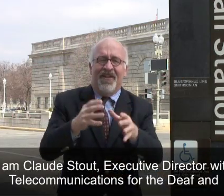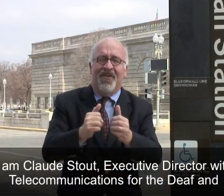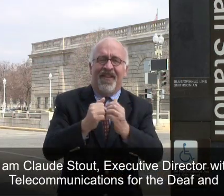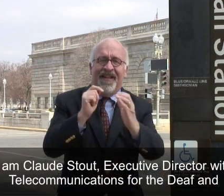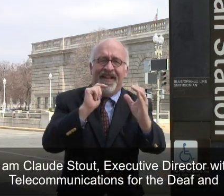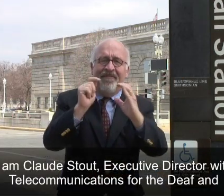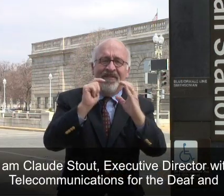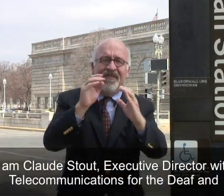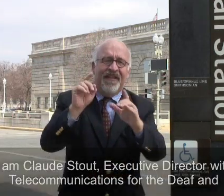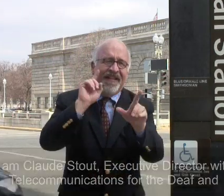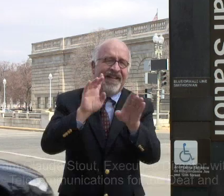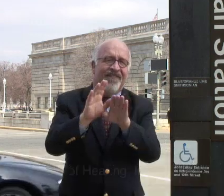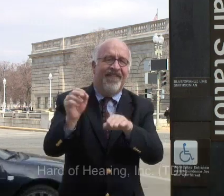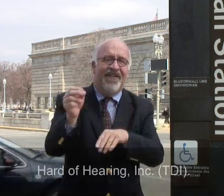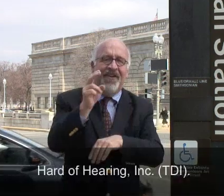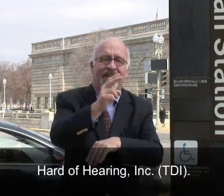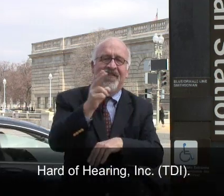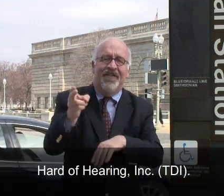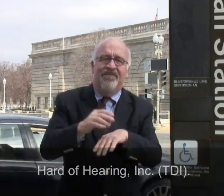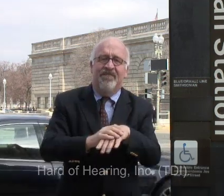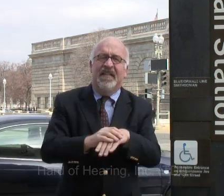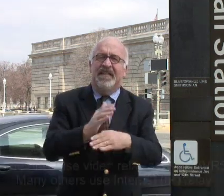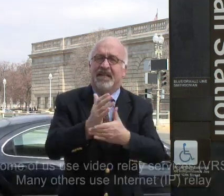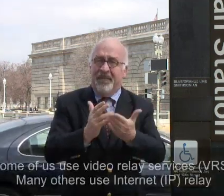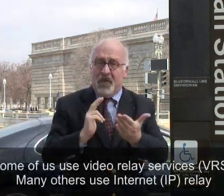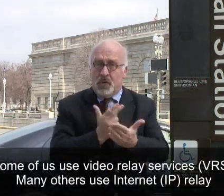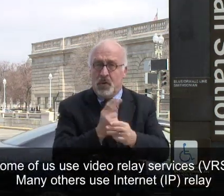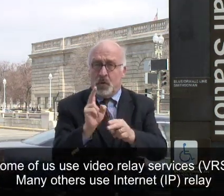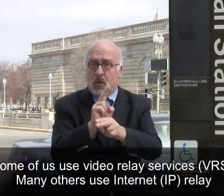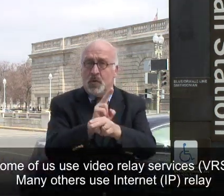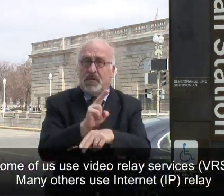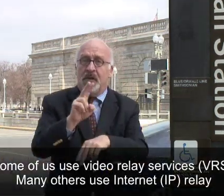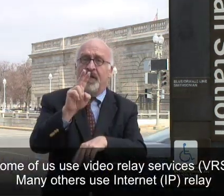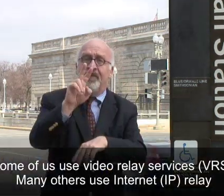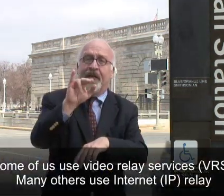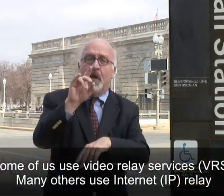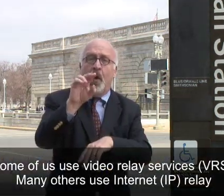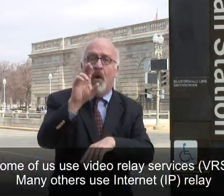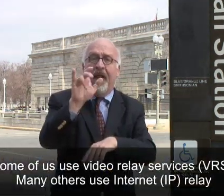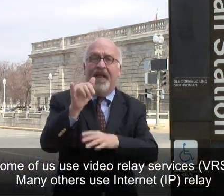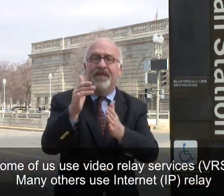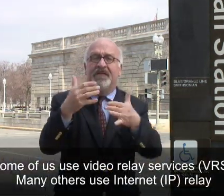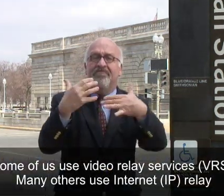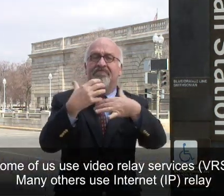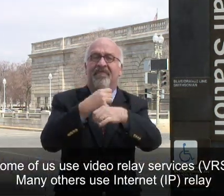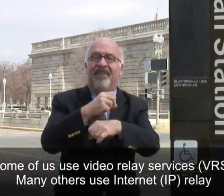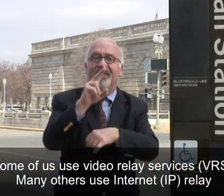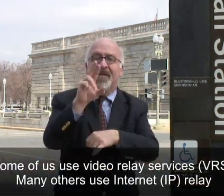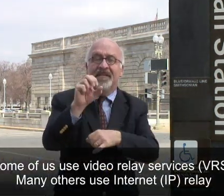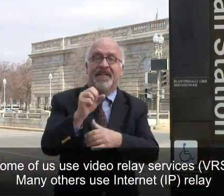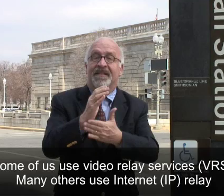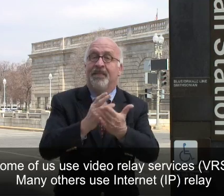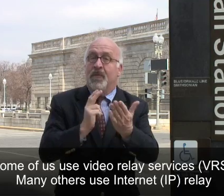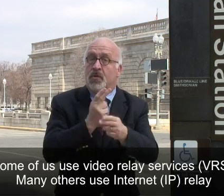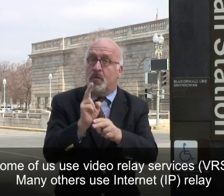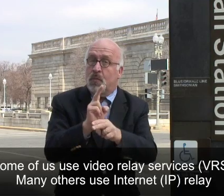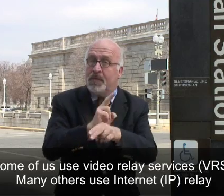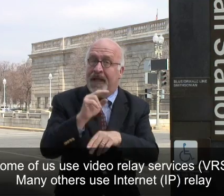with Telecommunications for the Deaf and Hard of Hearing Incorporated. Some of us use video relay services, many others use internet